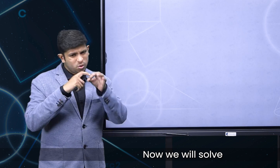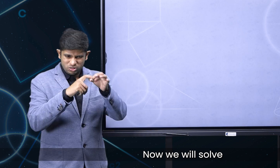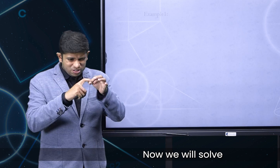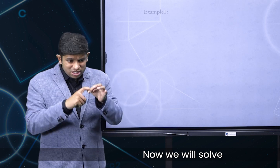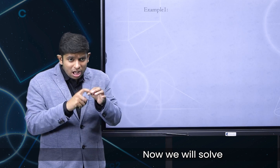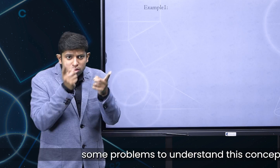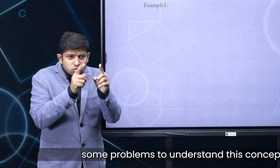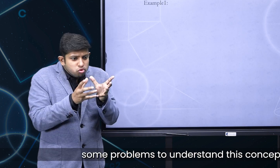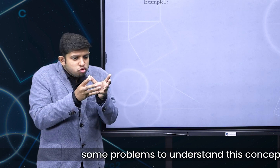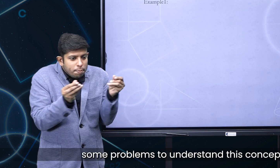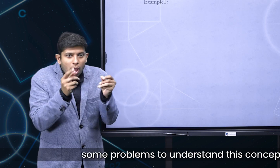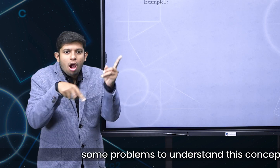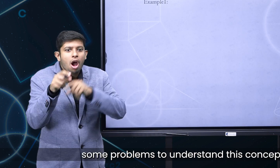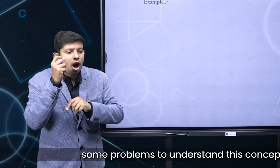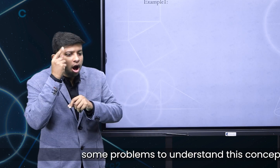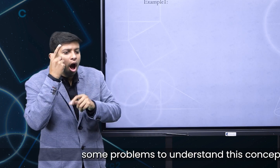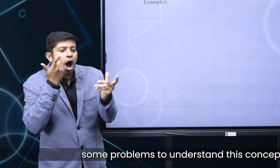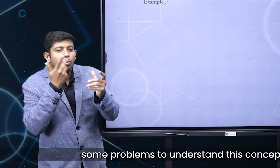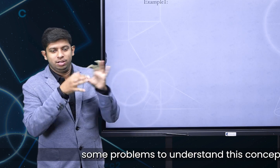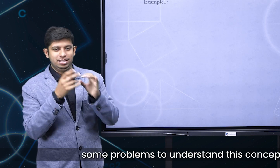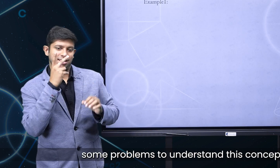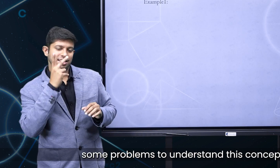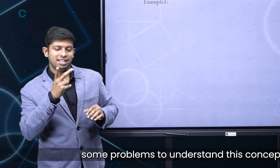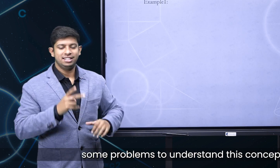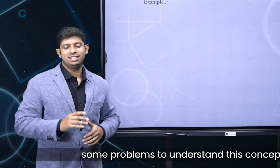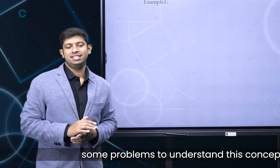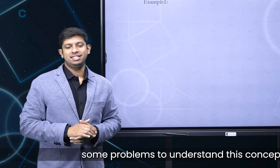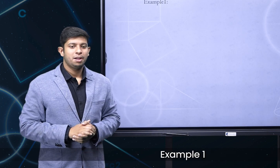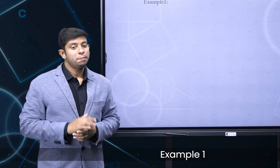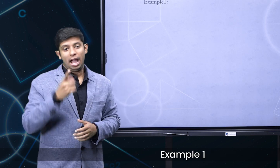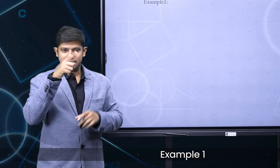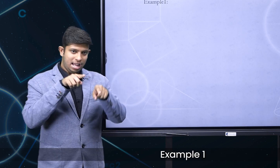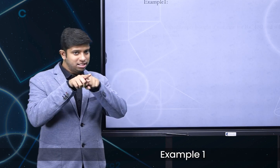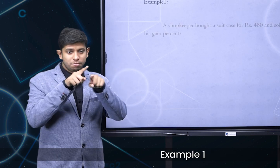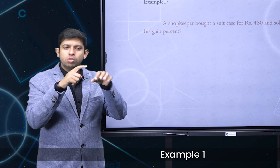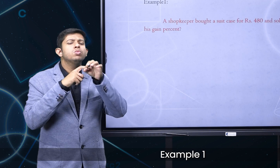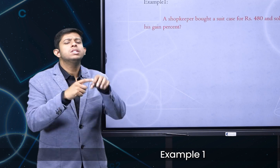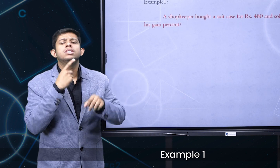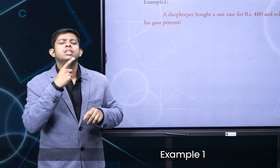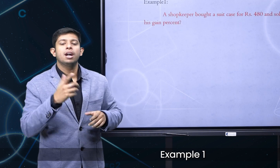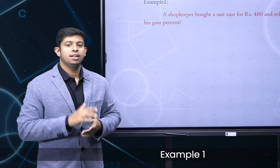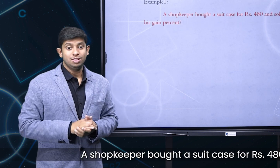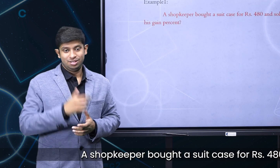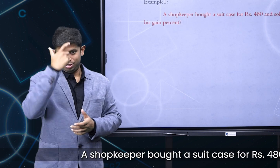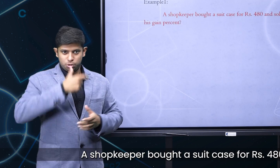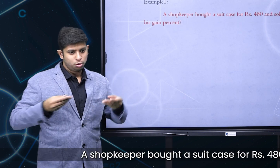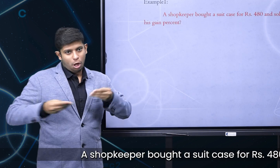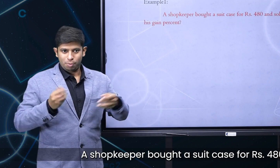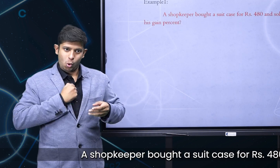Now we will solve some problems to understand this concept. Example 1. A shopkeeper